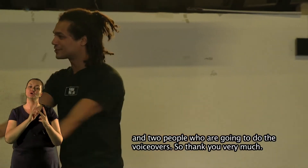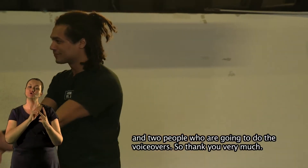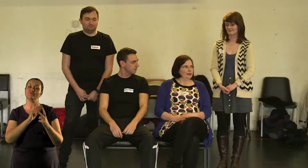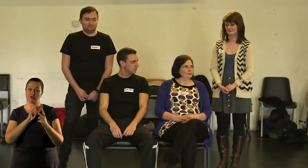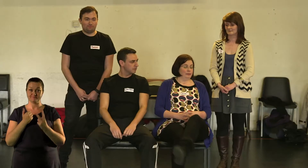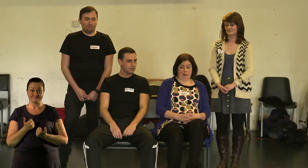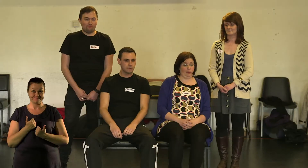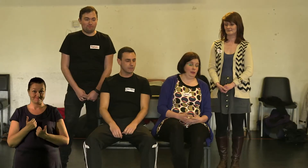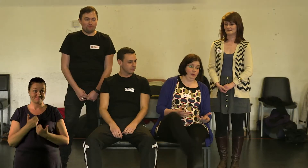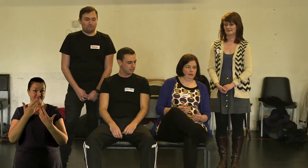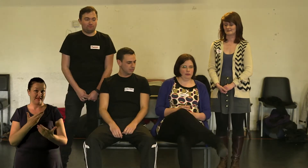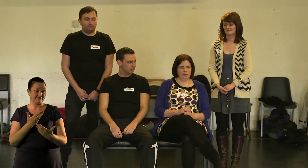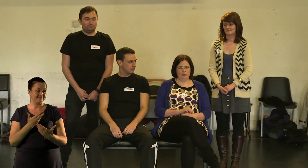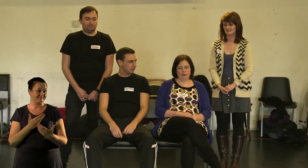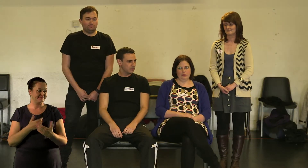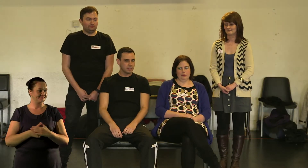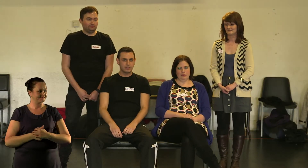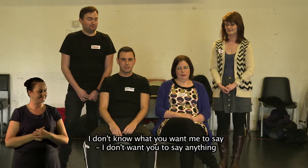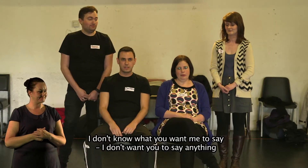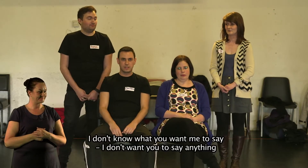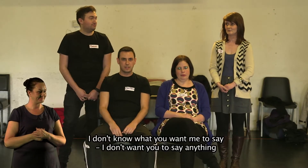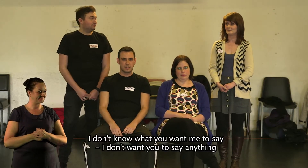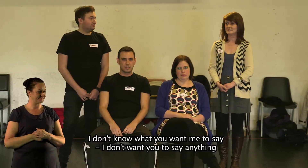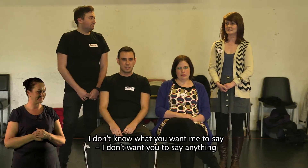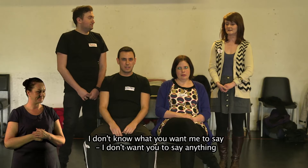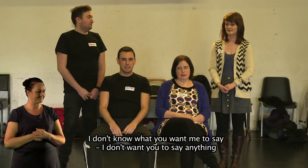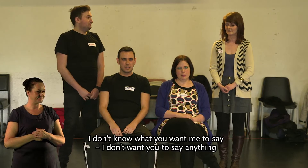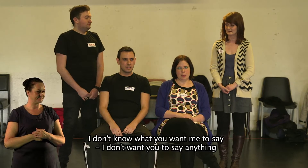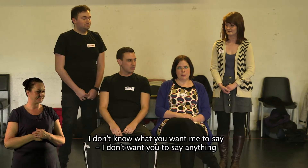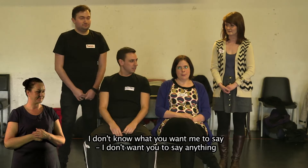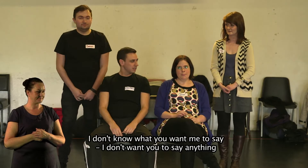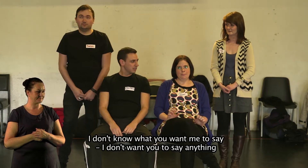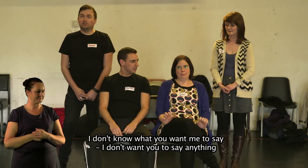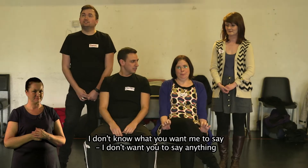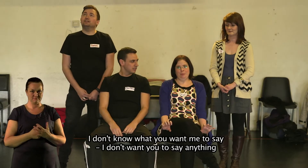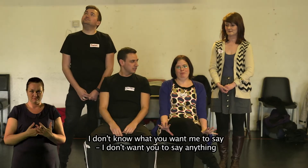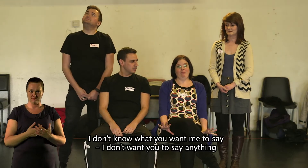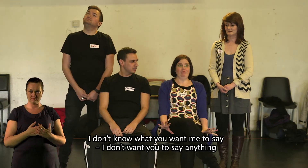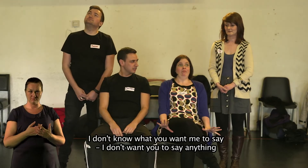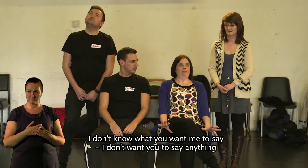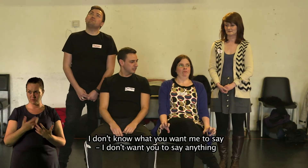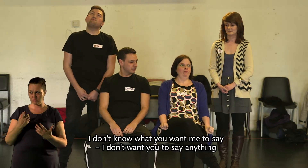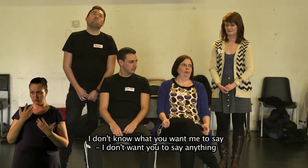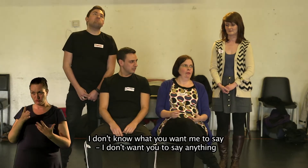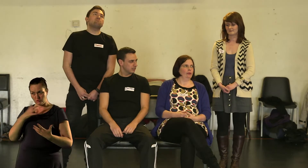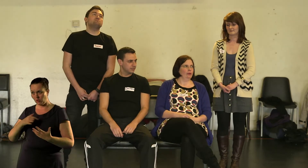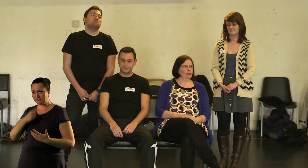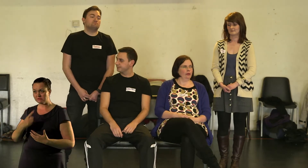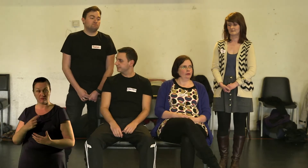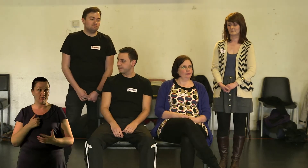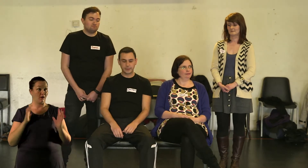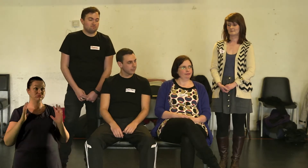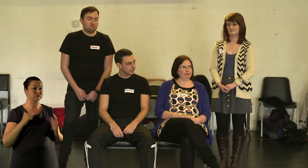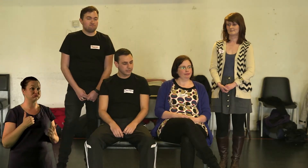much. I don't know what you want me to say. Do I say anything?